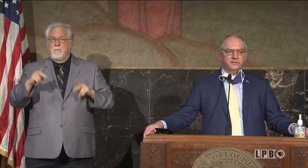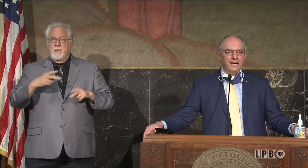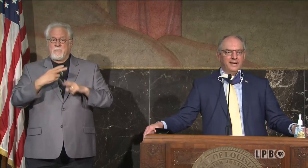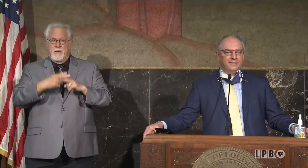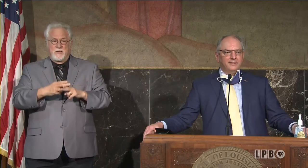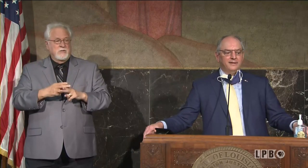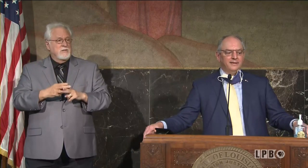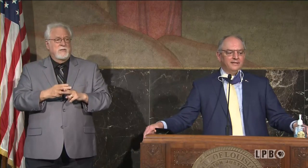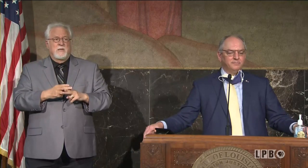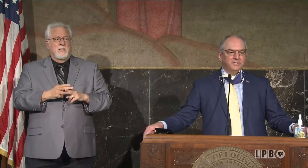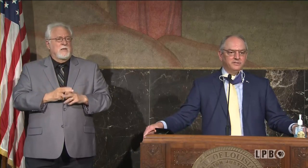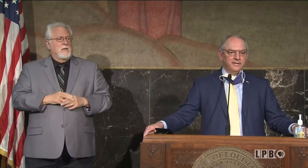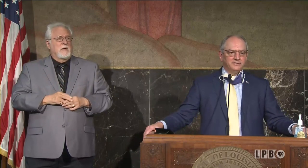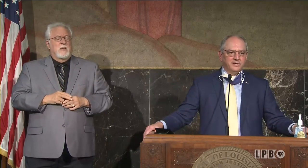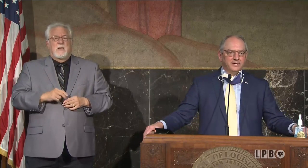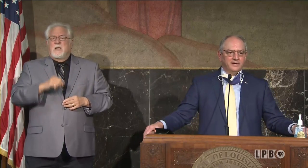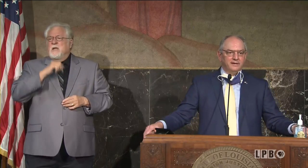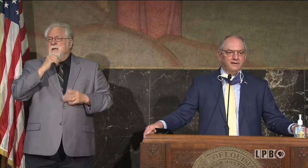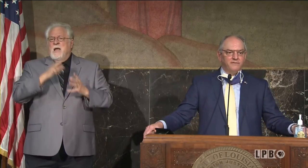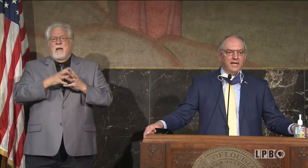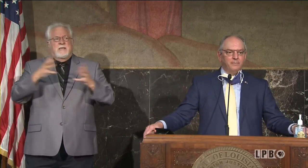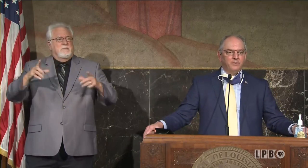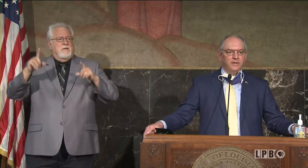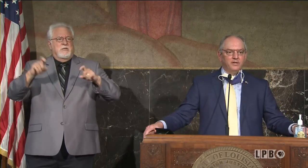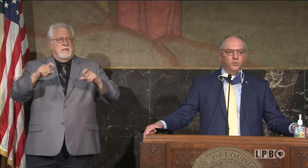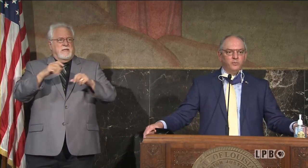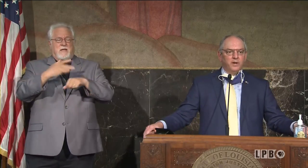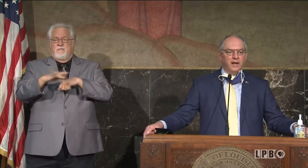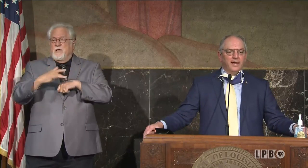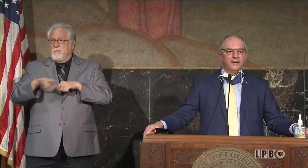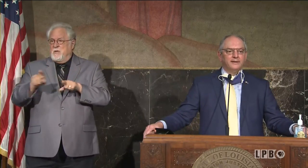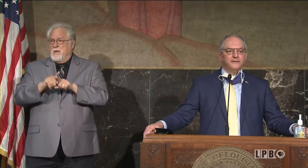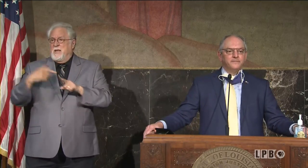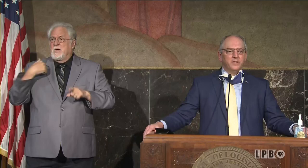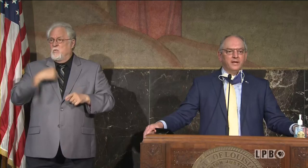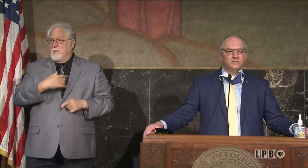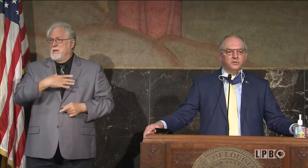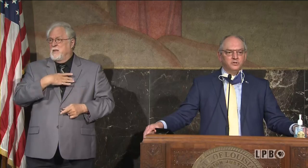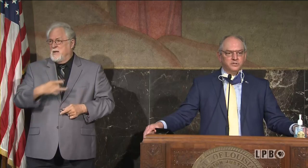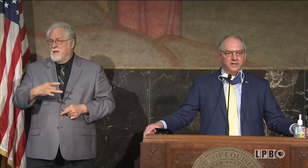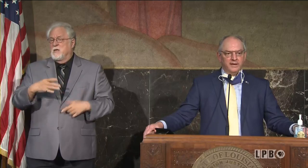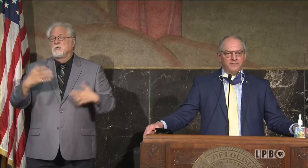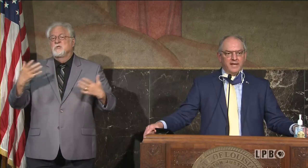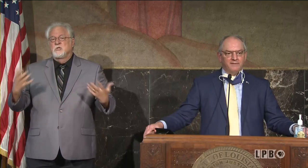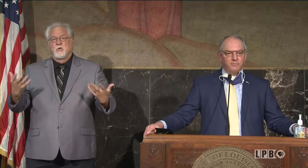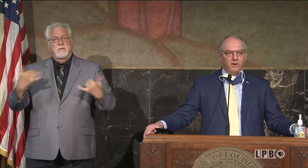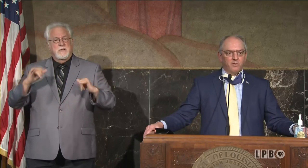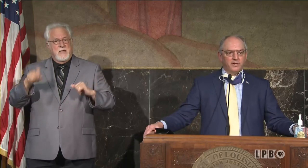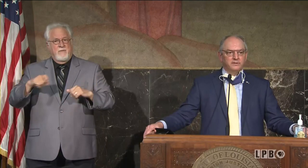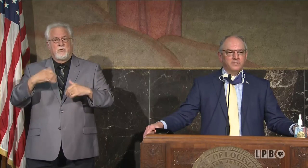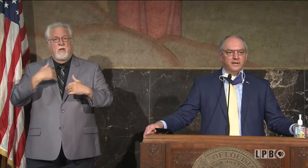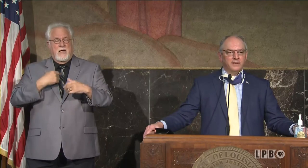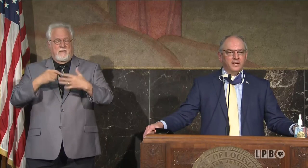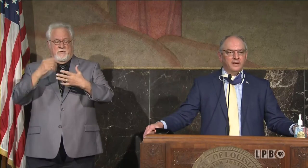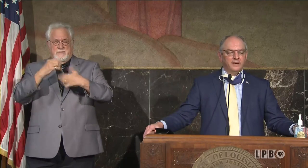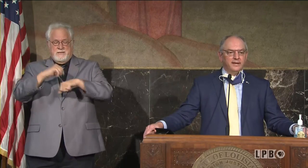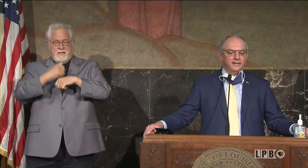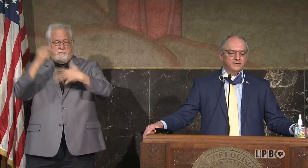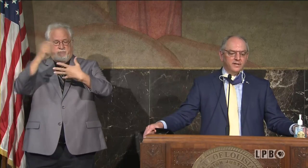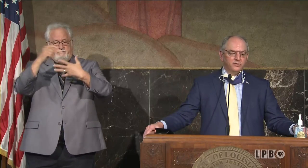still not as much testing available as we would like. And so you still have to have priorities,